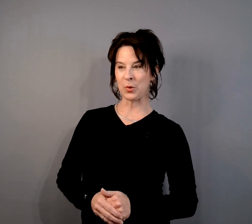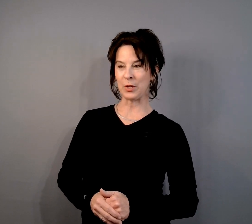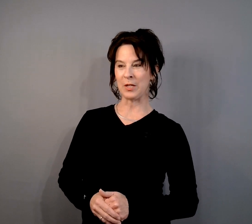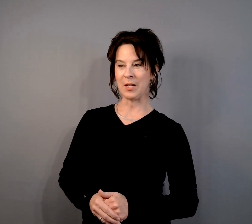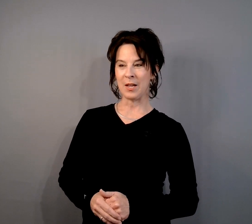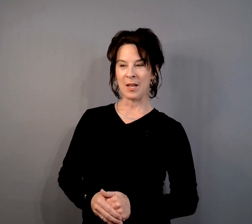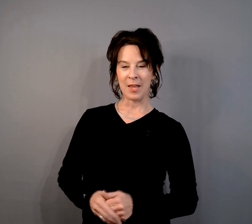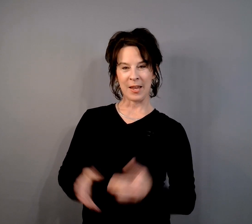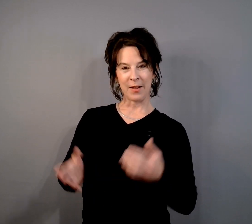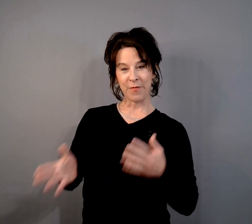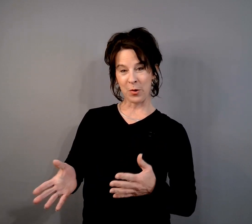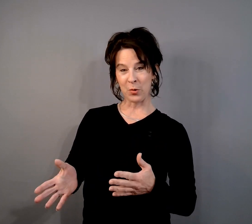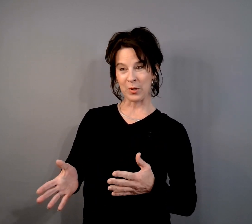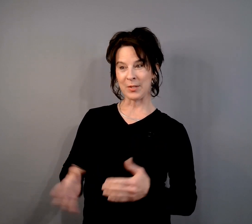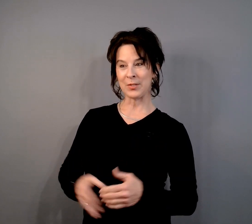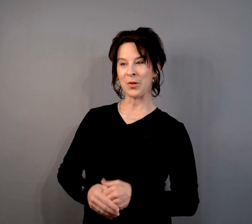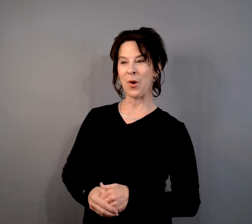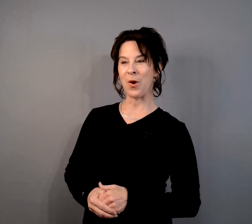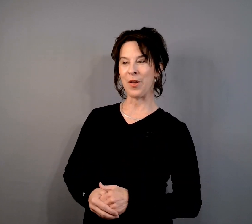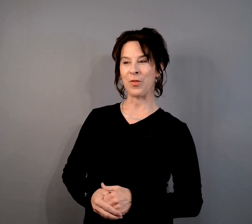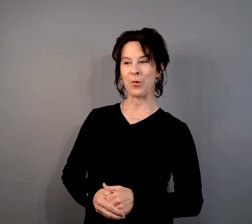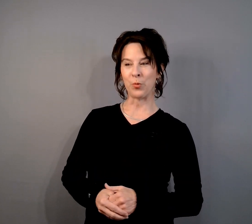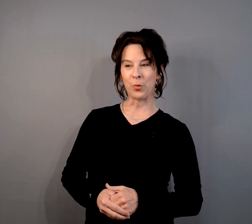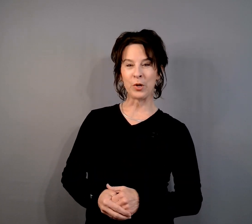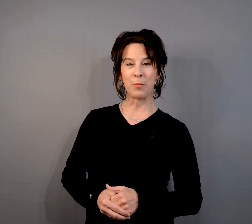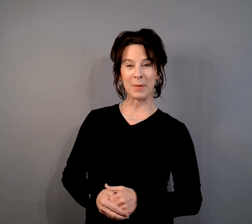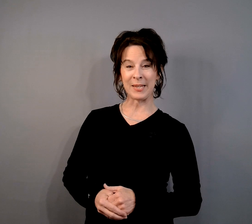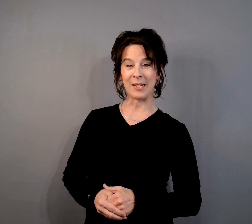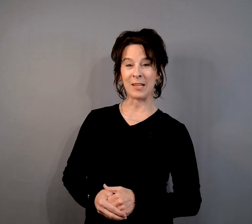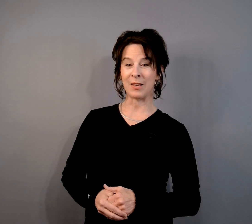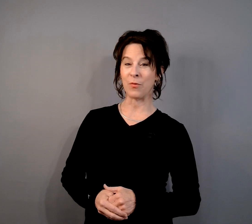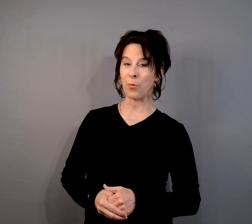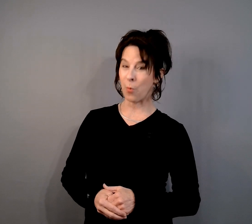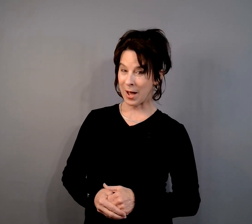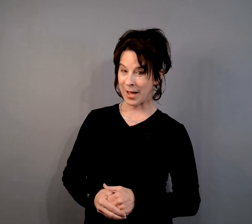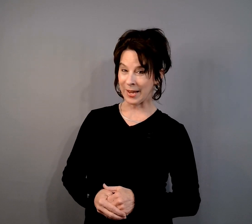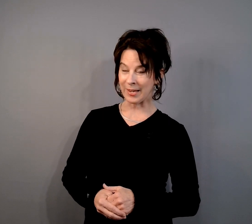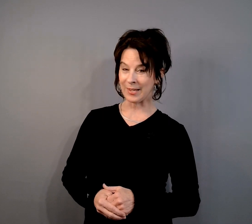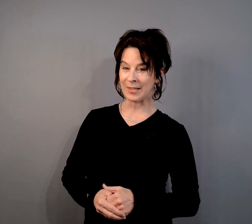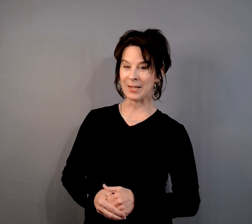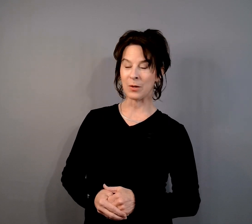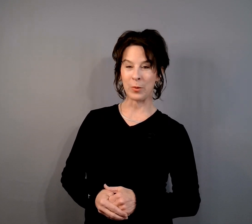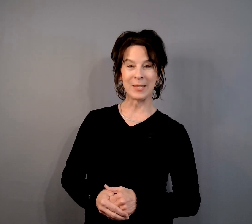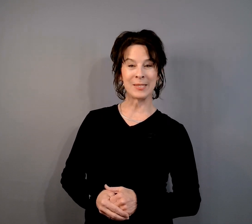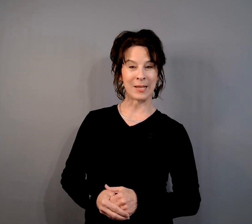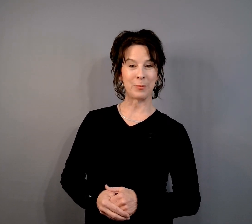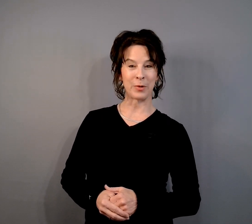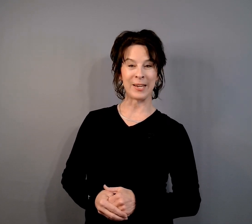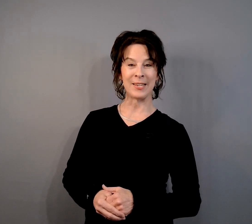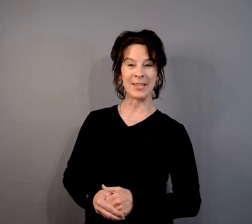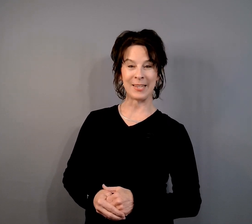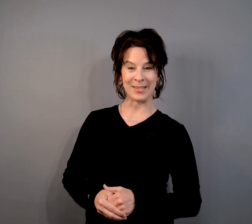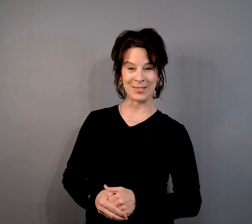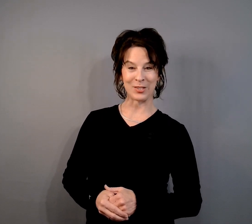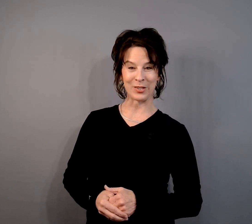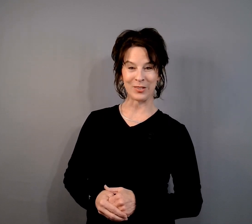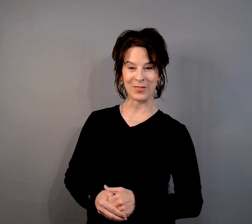visual and a focus on the real meaning of why we celebrate Easter.